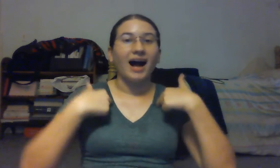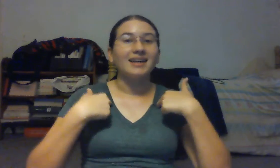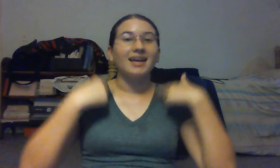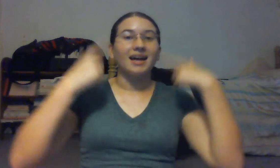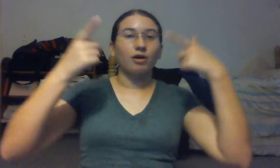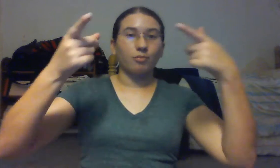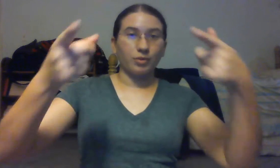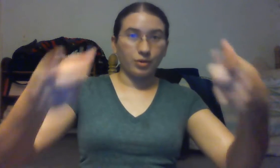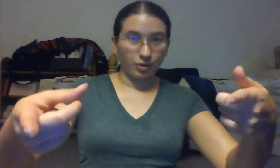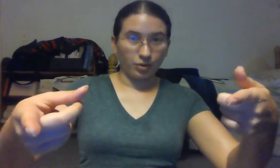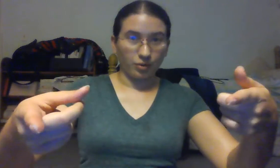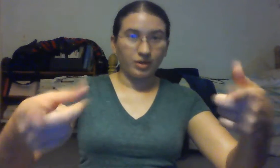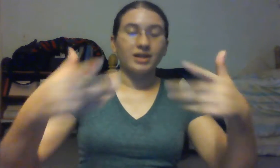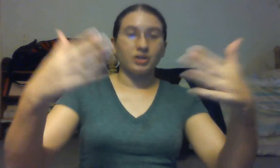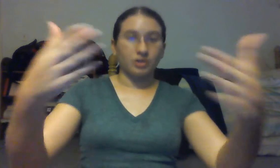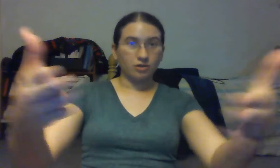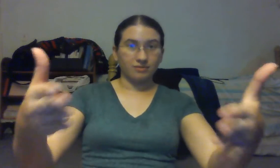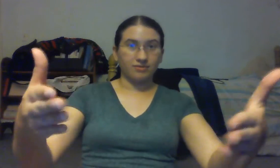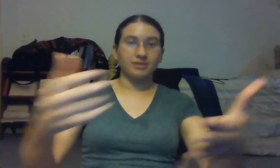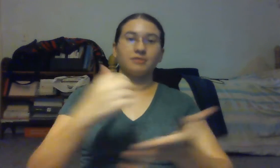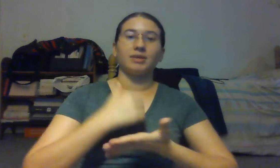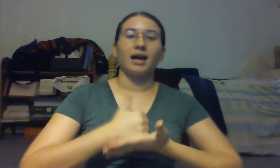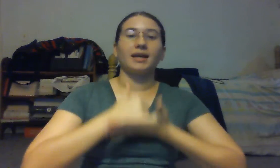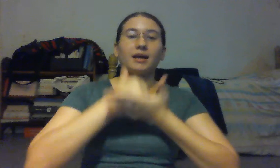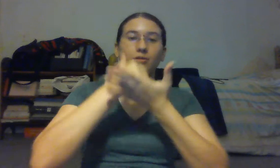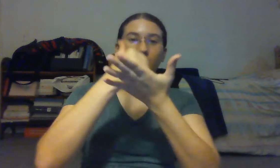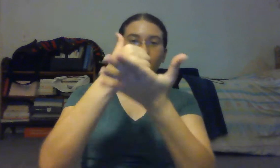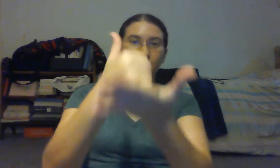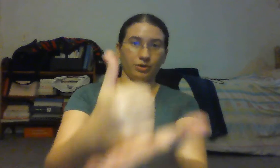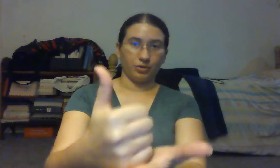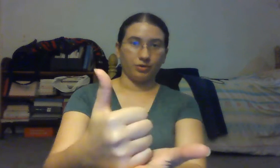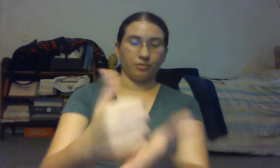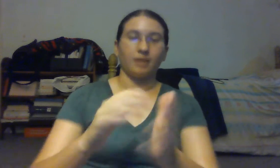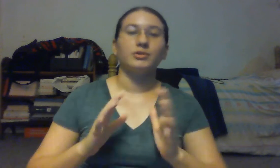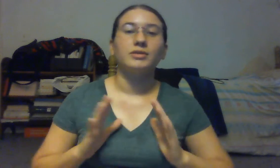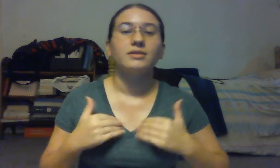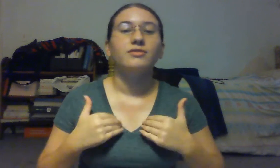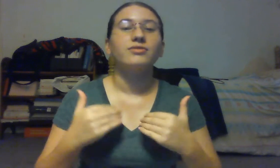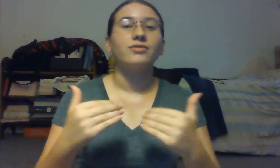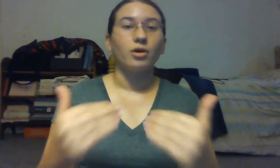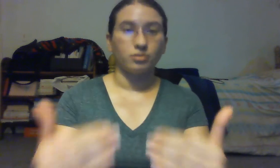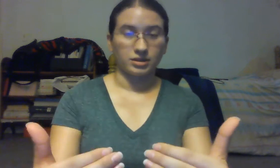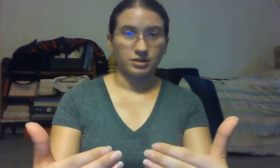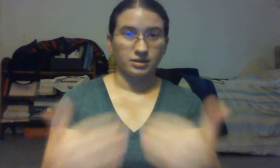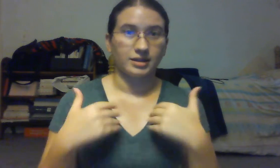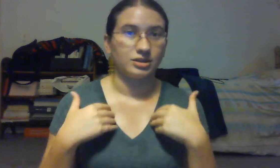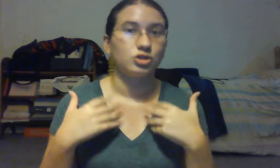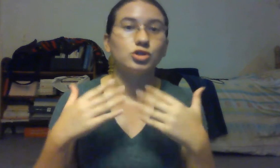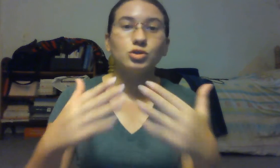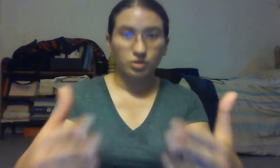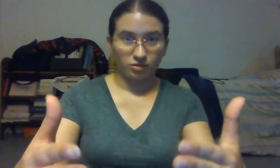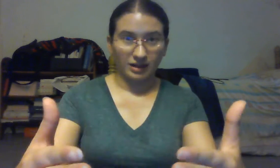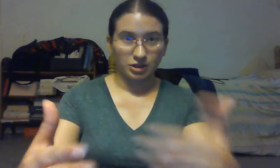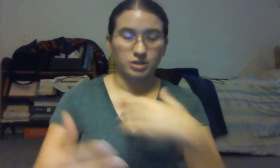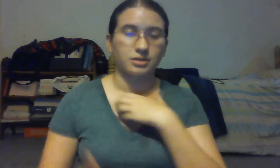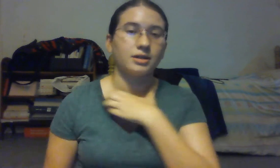I help you, you're in front of me, I help you. I'm going forward. Right? This is your direction.